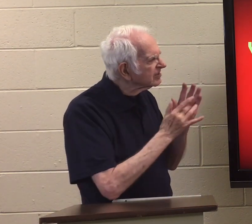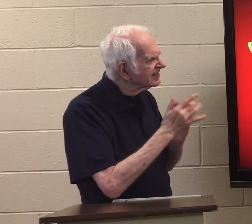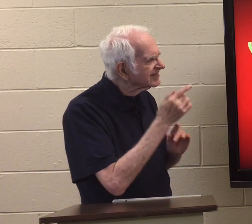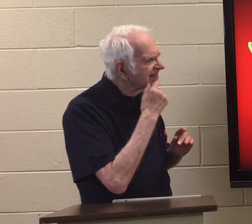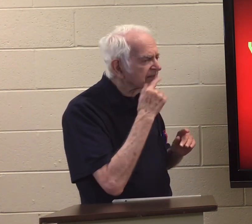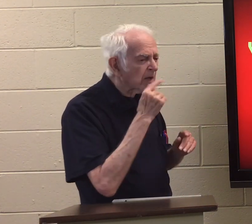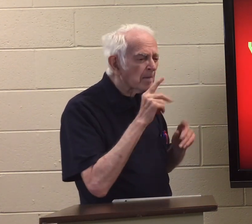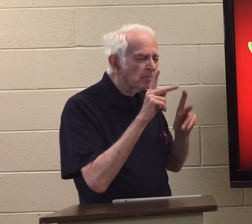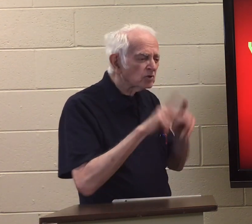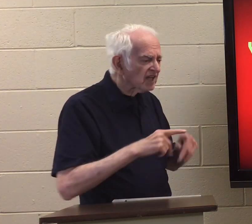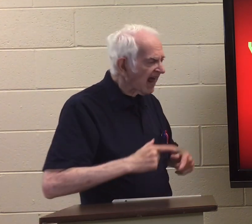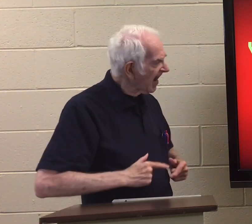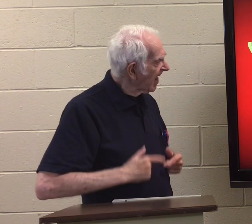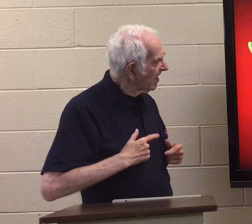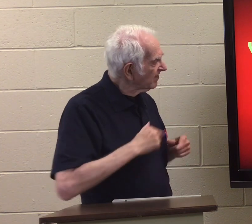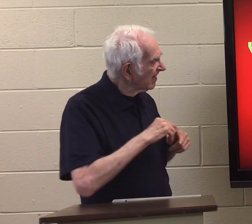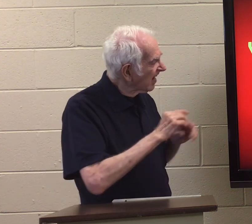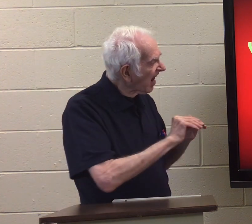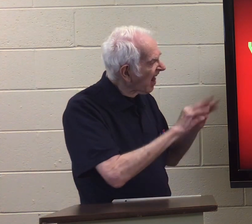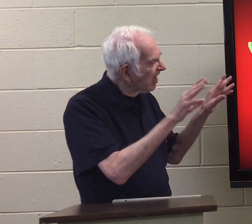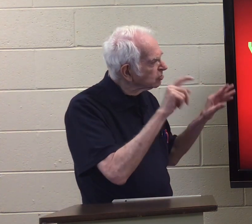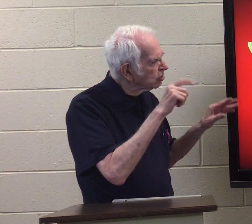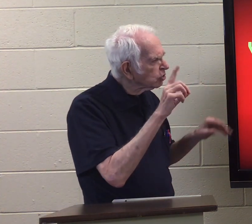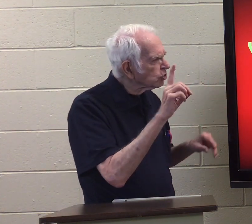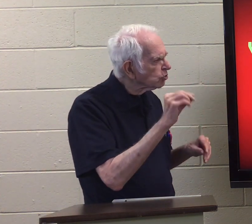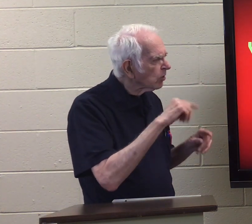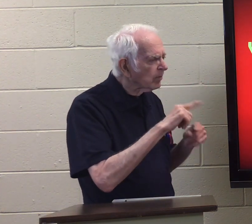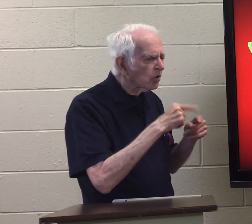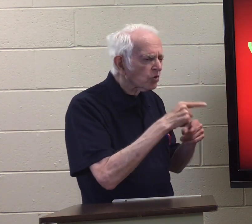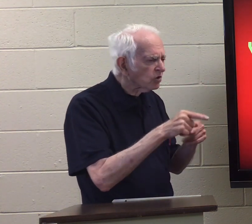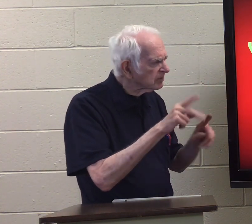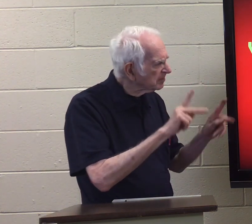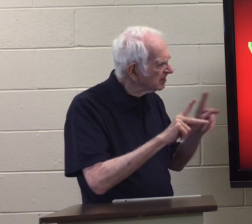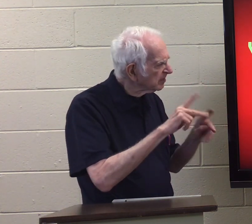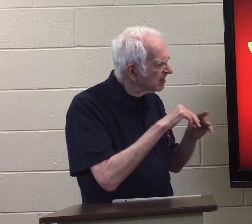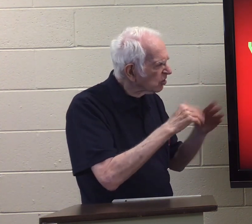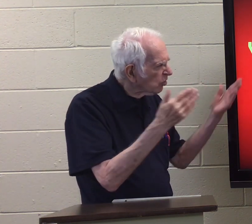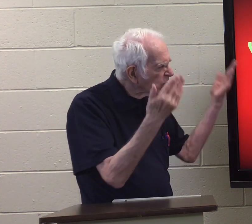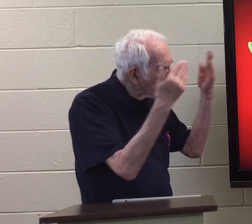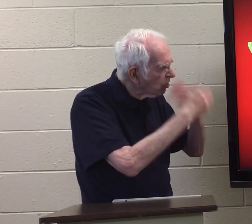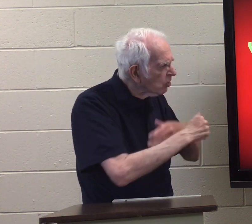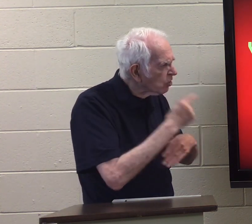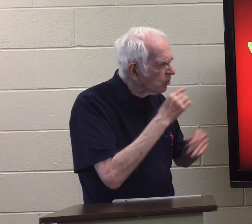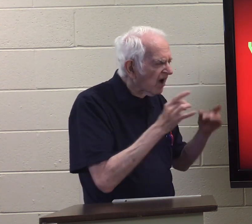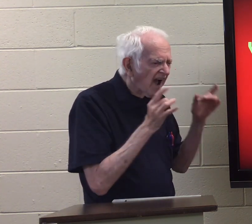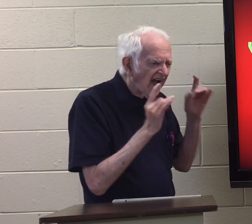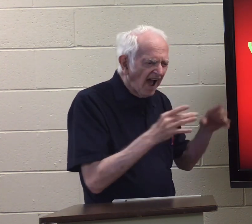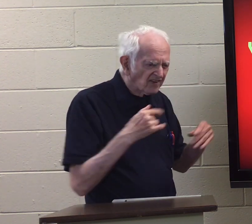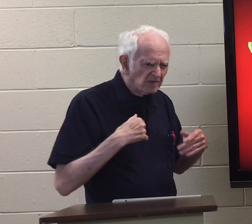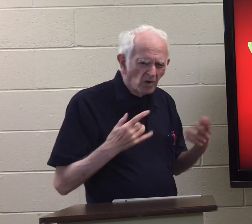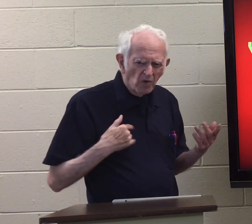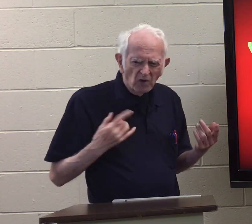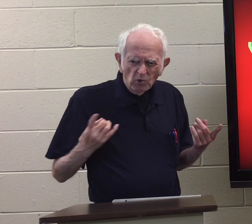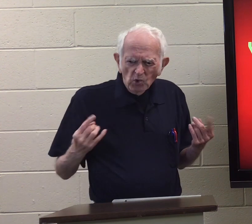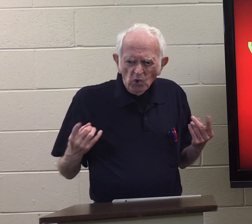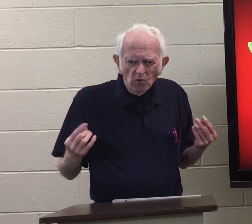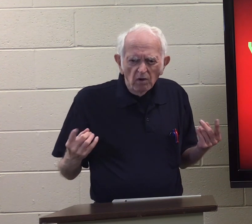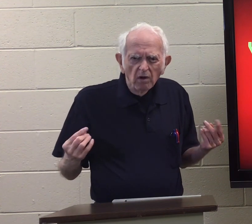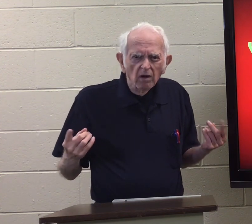What does Jesus say the person living in light should do about those people in darkness who hate them? What do